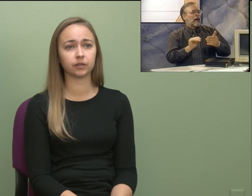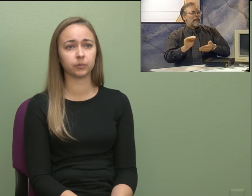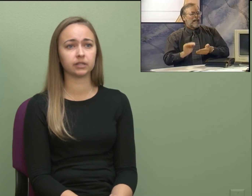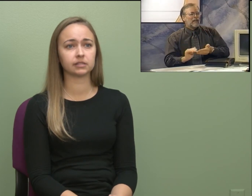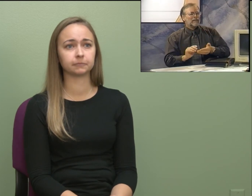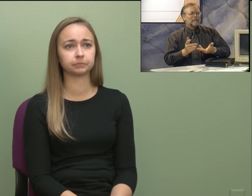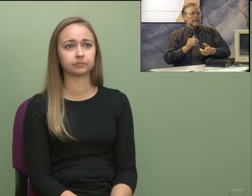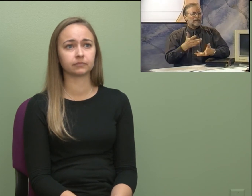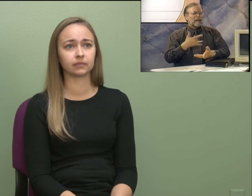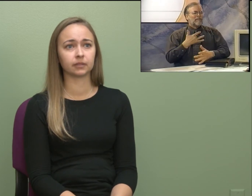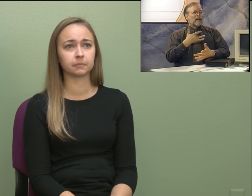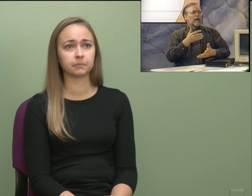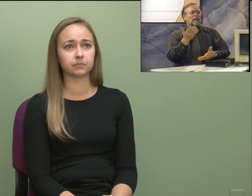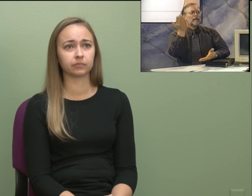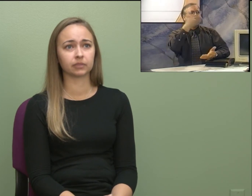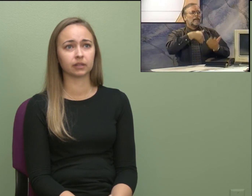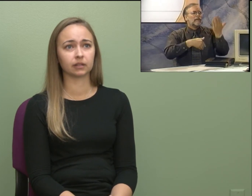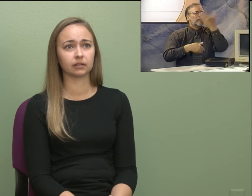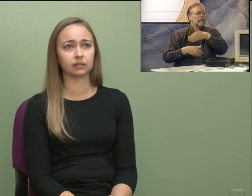their development.